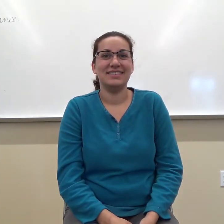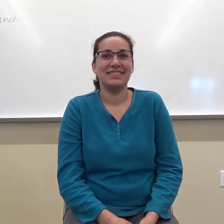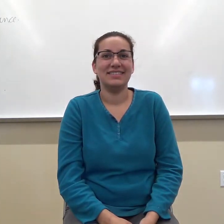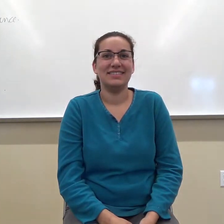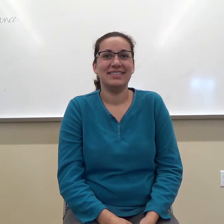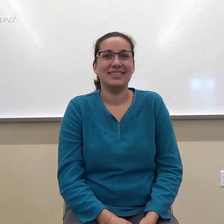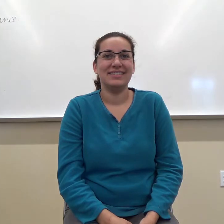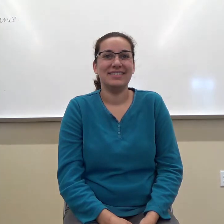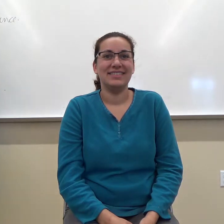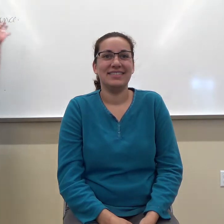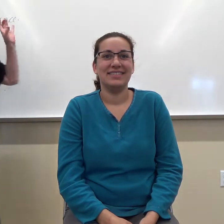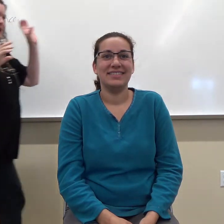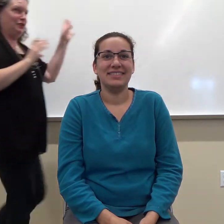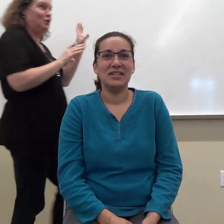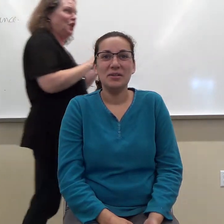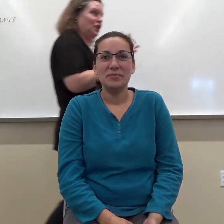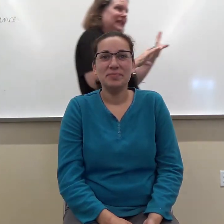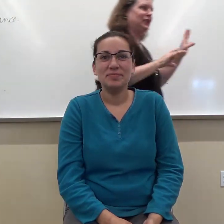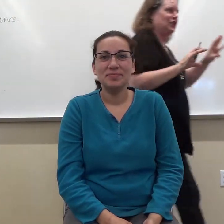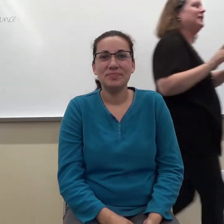You know those maps that say, you are here.